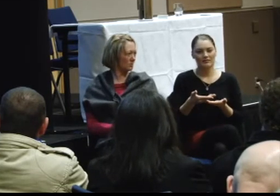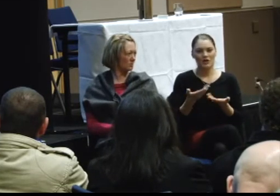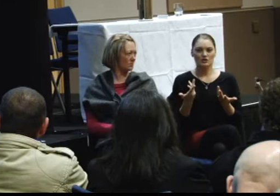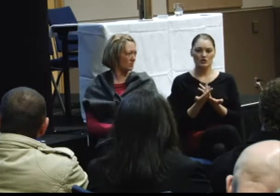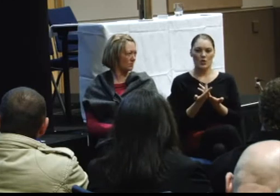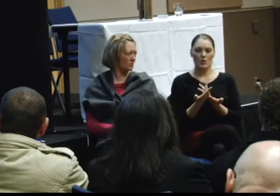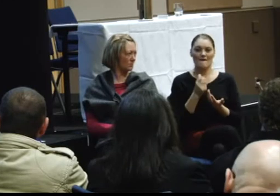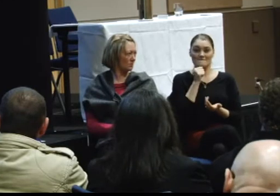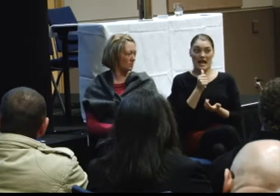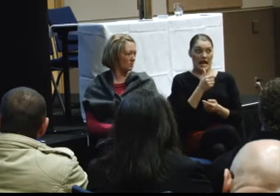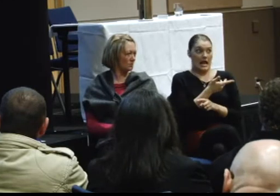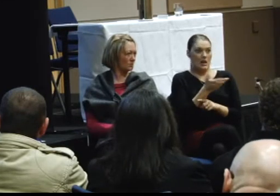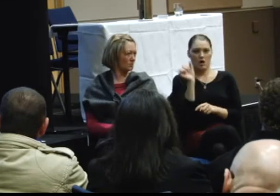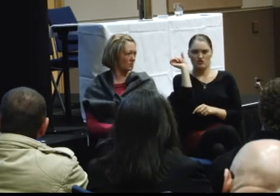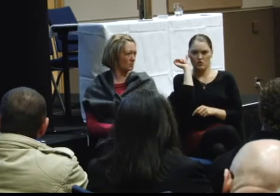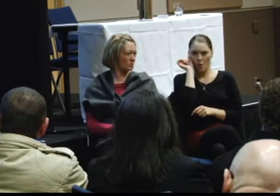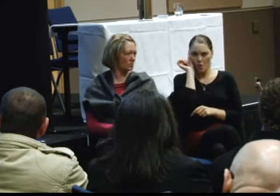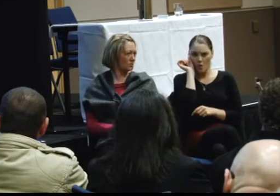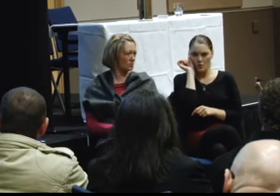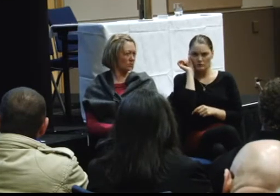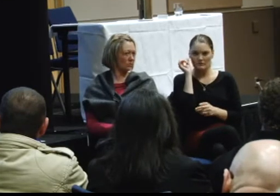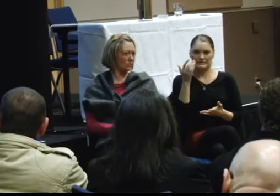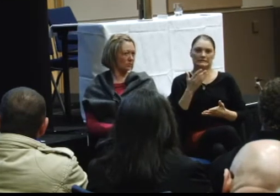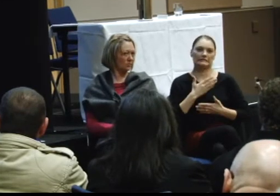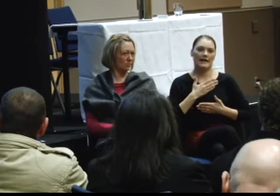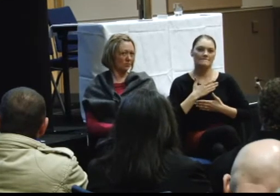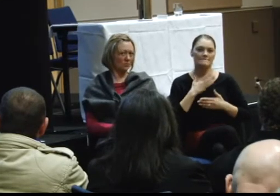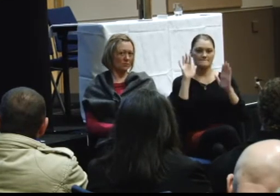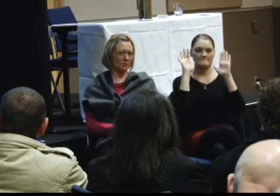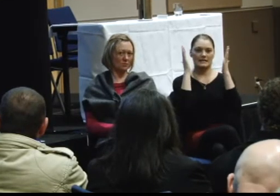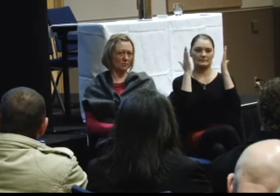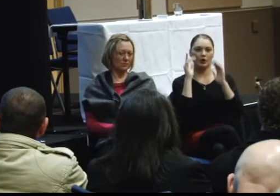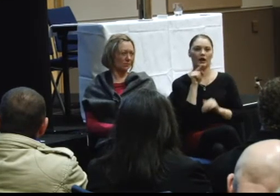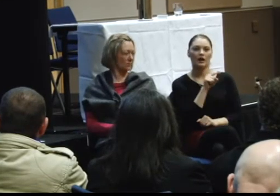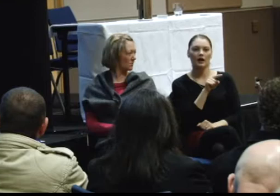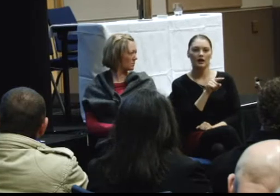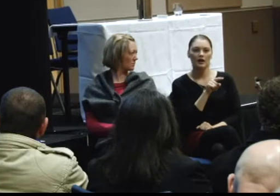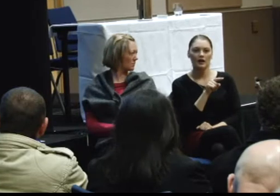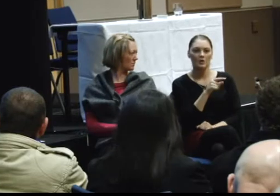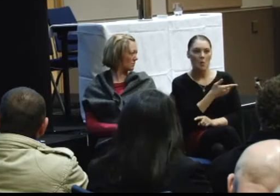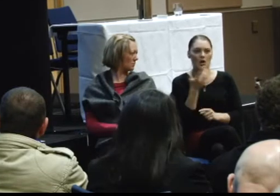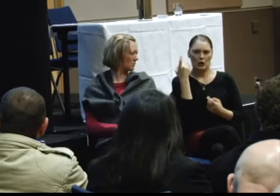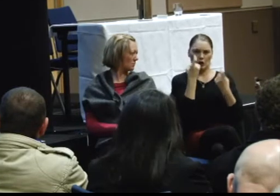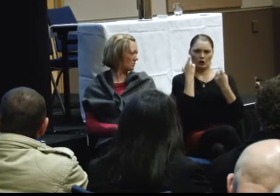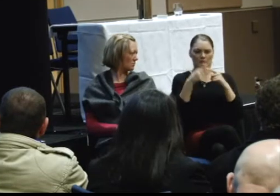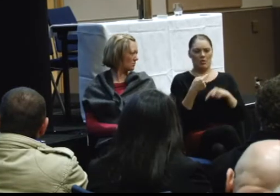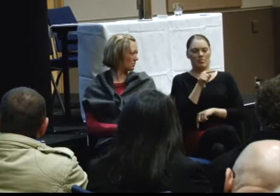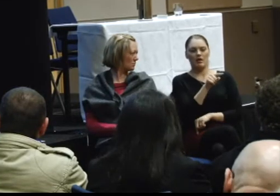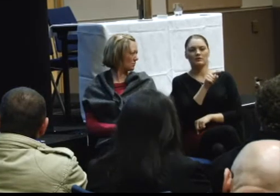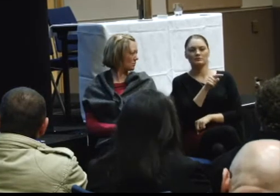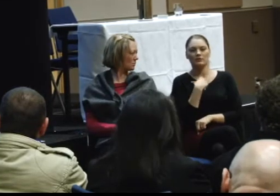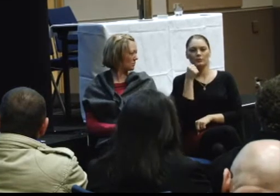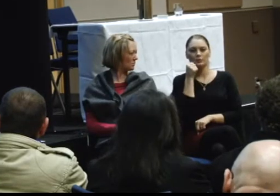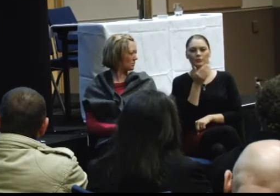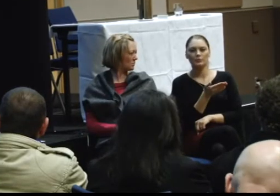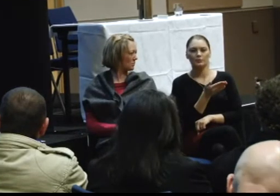If anybody knows of safe Facebooking, to pick the obvious one that everybody's curious about, if